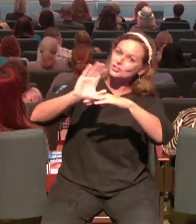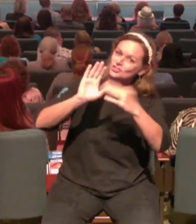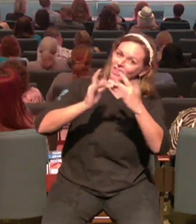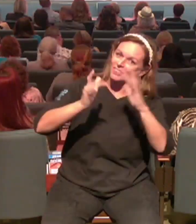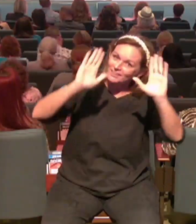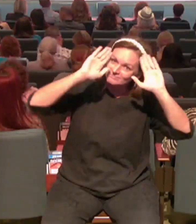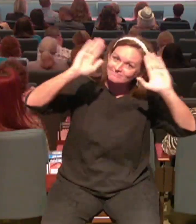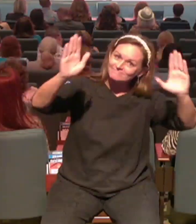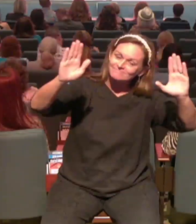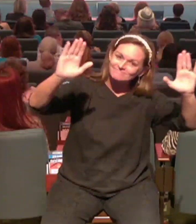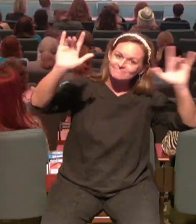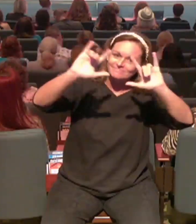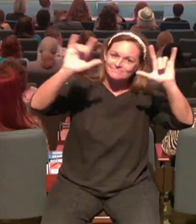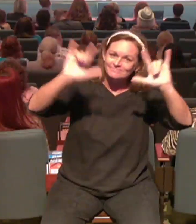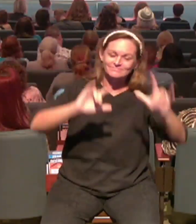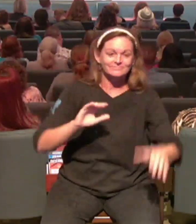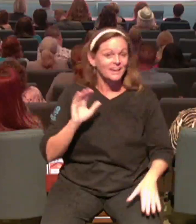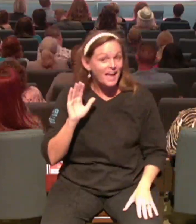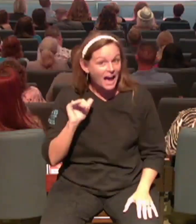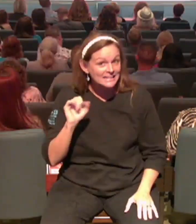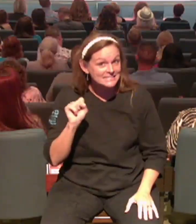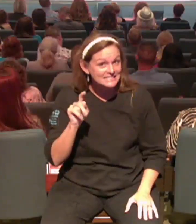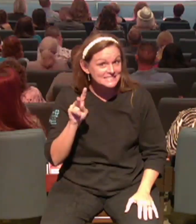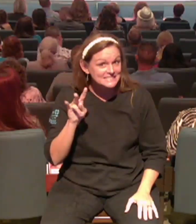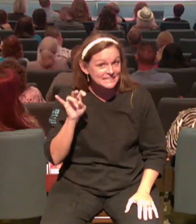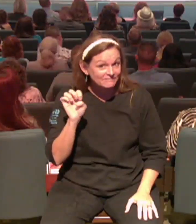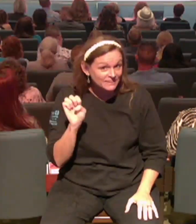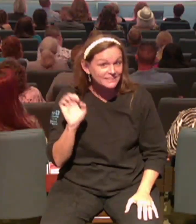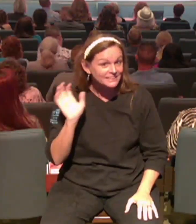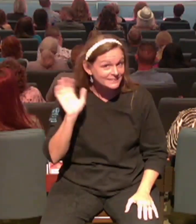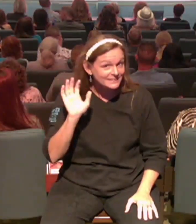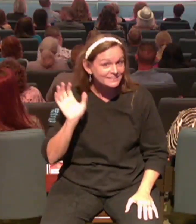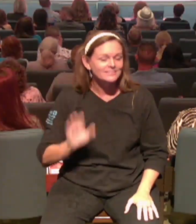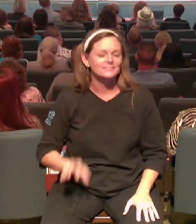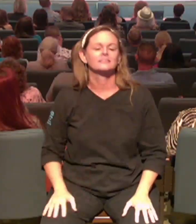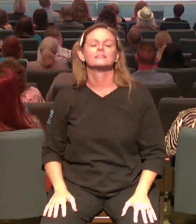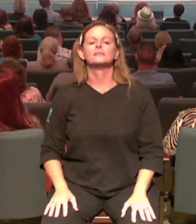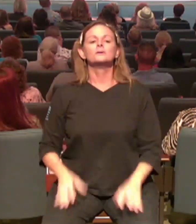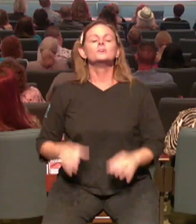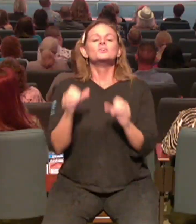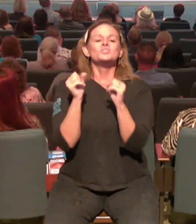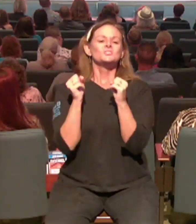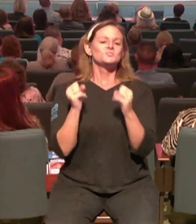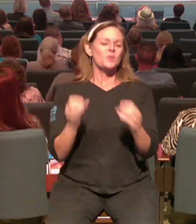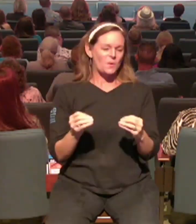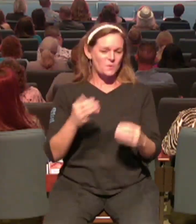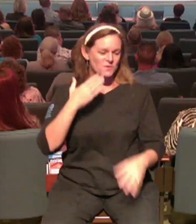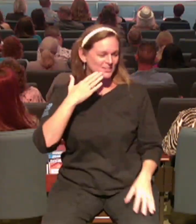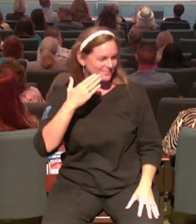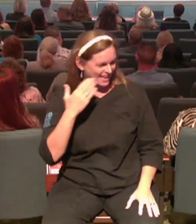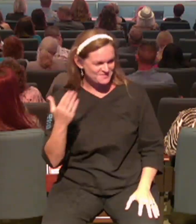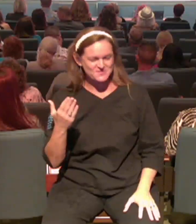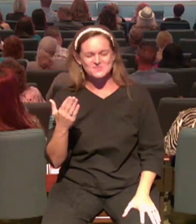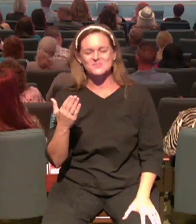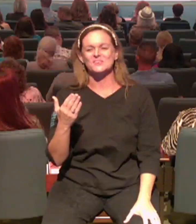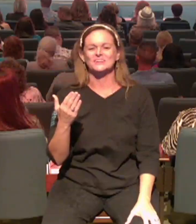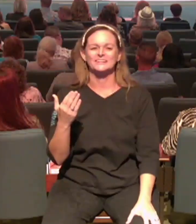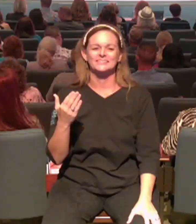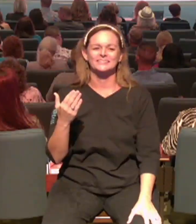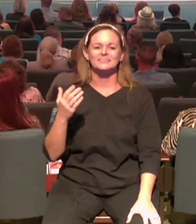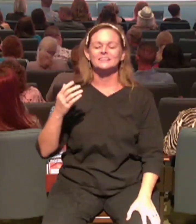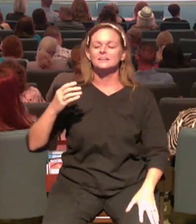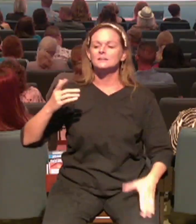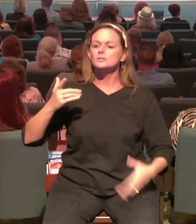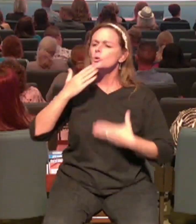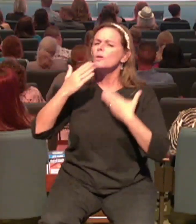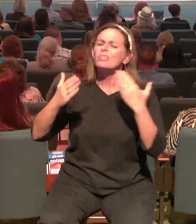today to get into the Word of God. Let me ask you that question. What are you thankful for? On this week, a lot of us are thinking about what we're thankful